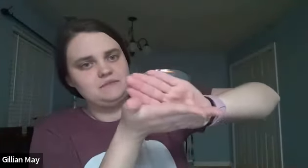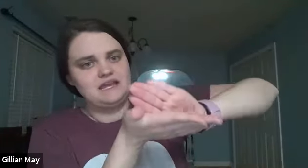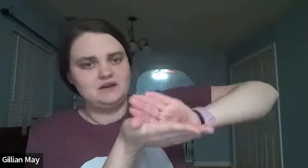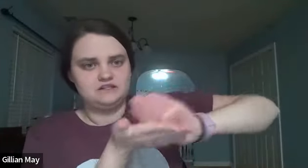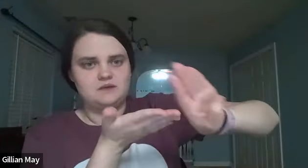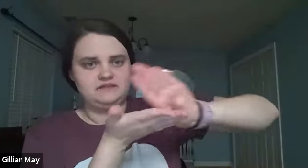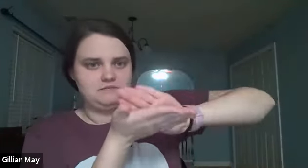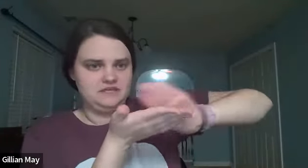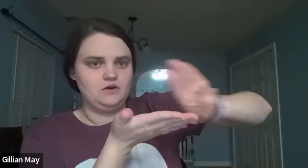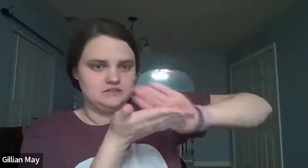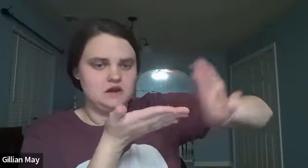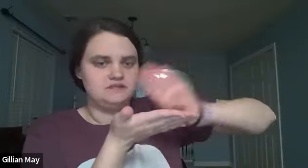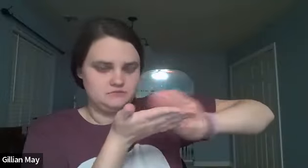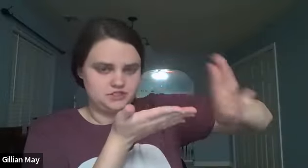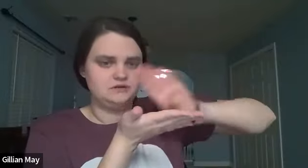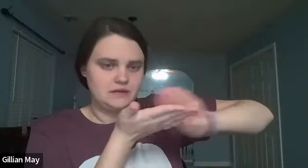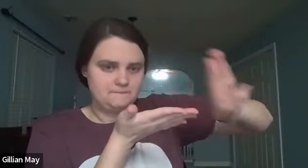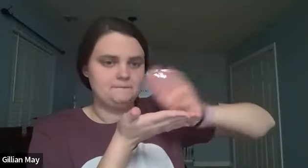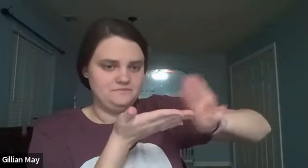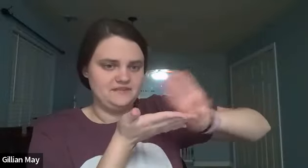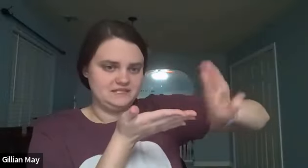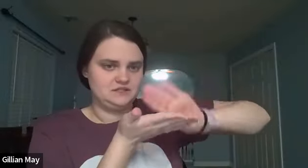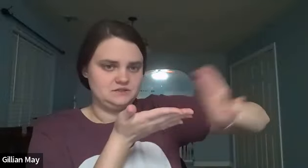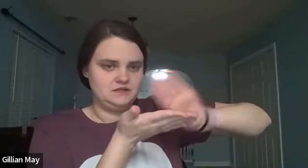my hand on top, like that beat on top as I'm brushing it away. Excuse me.